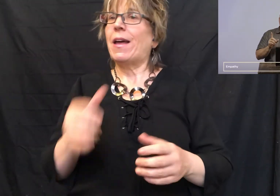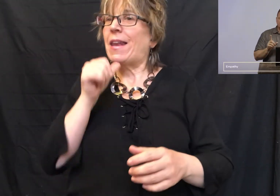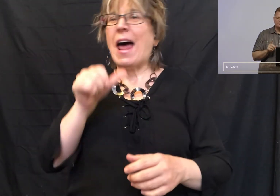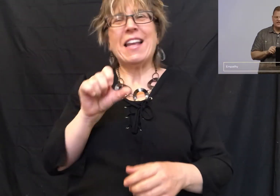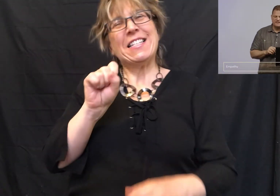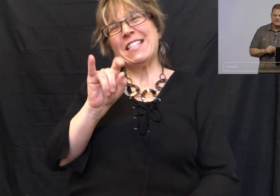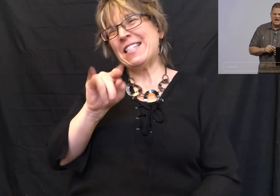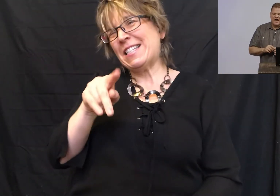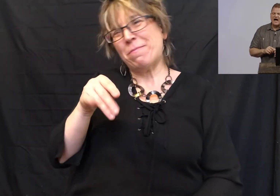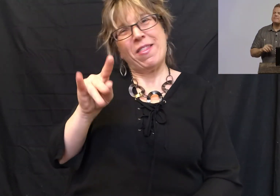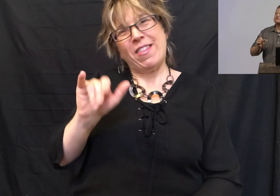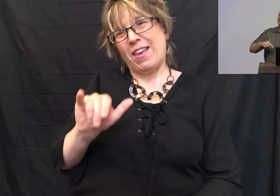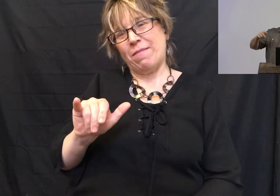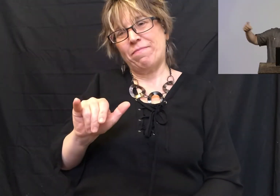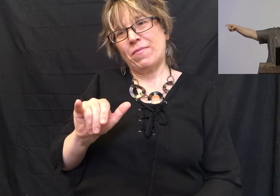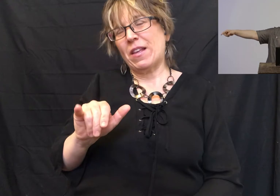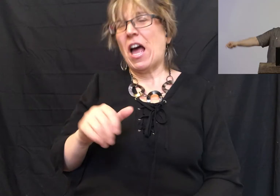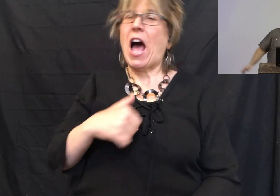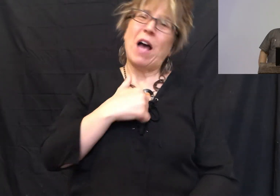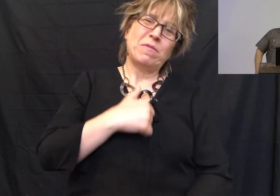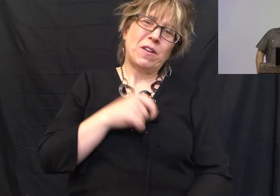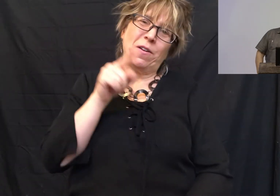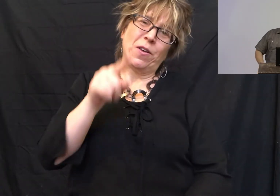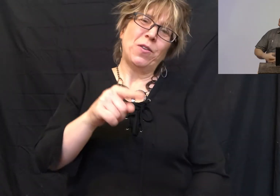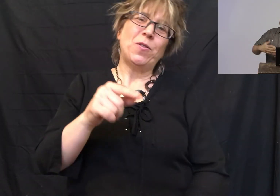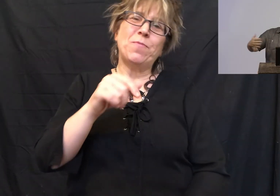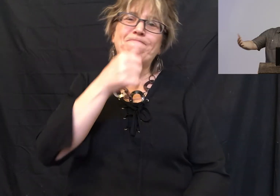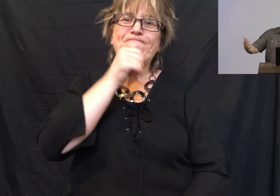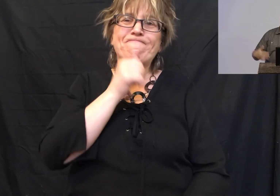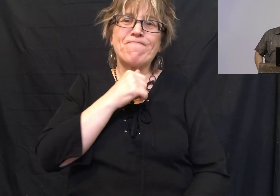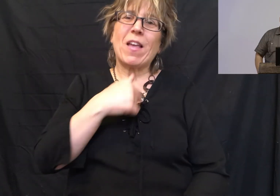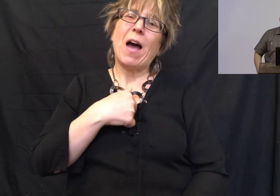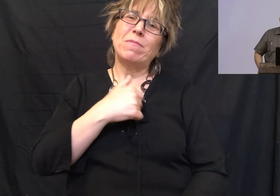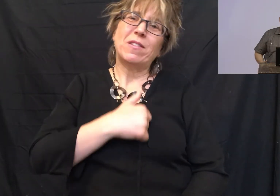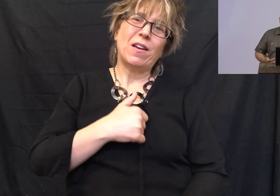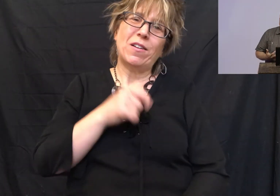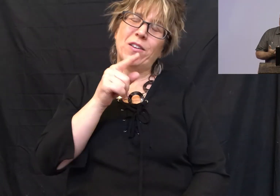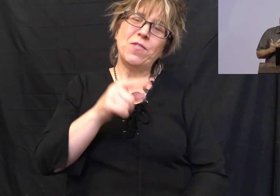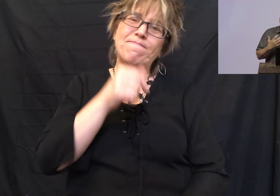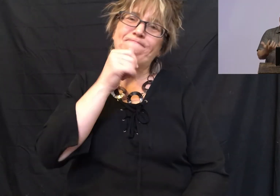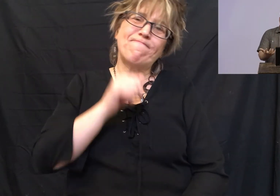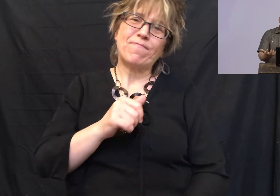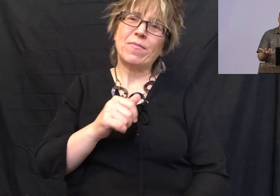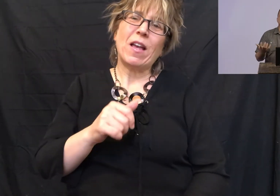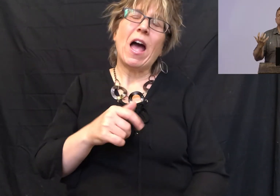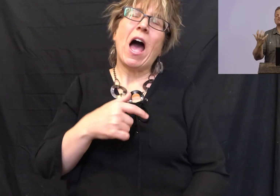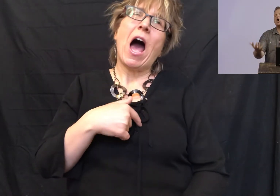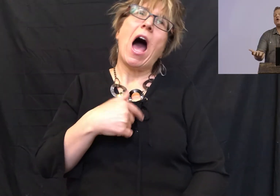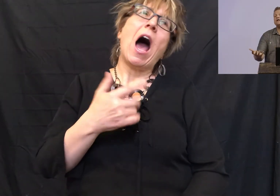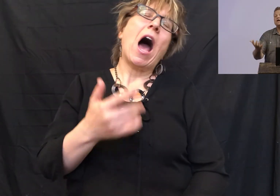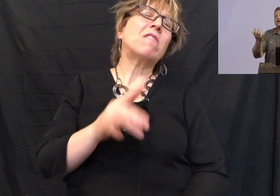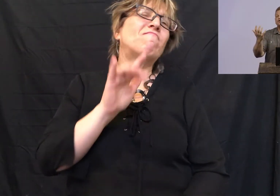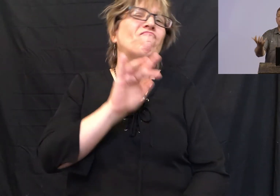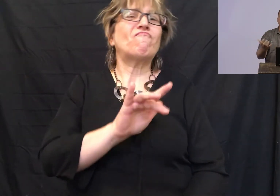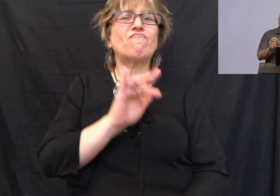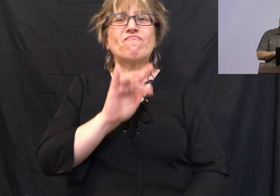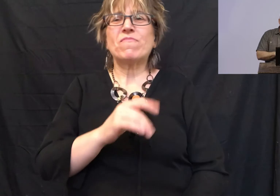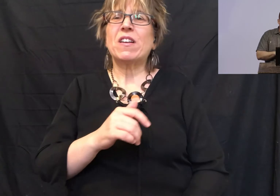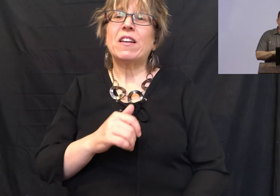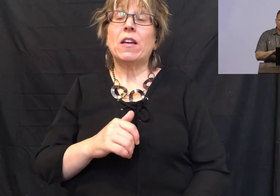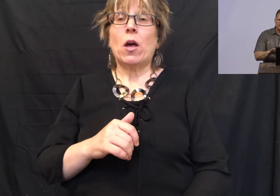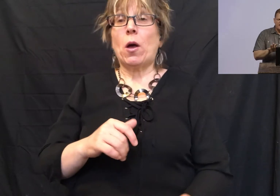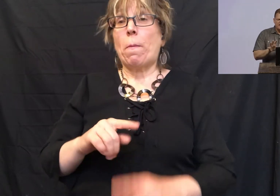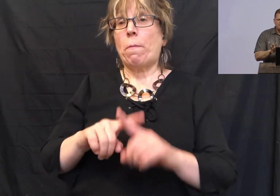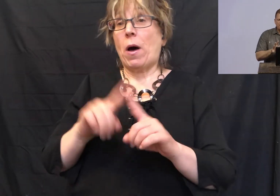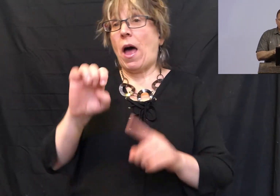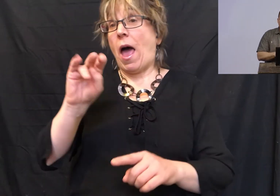sympathy. Sympathy says, I'm sorry that you hurt. I'm sorry you're hurting. That's sympathy. I sympathize with you. I'm sorry you're hurting. Empathy